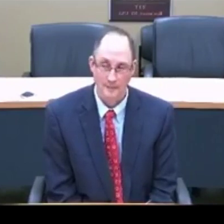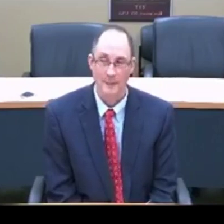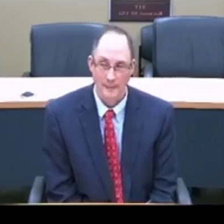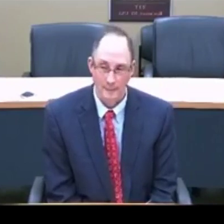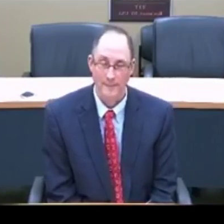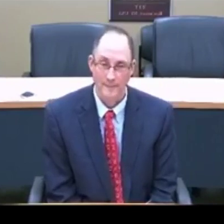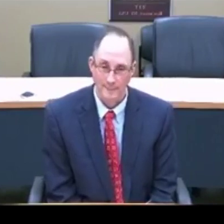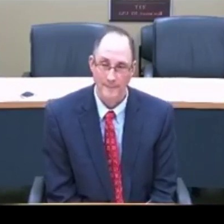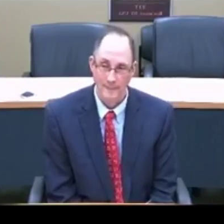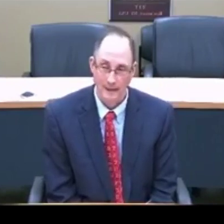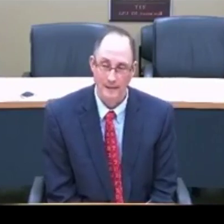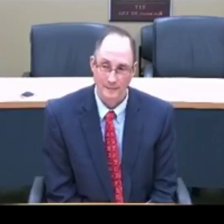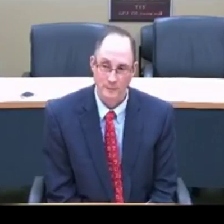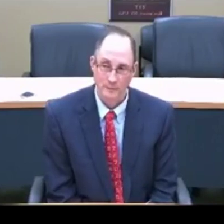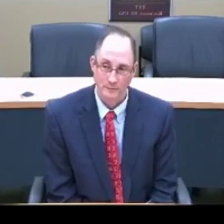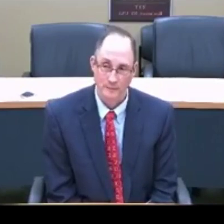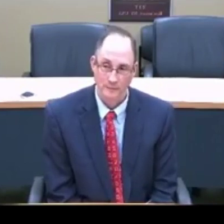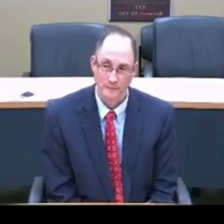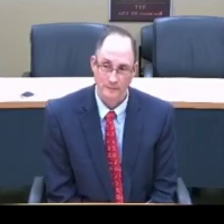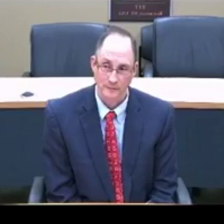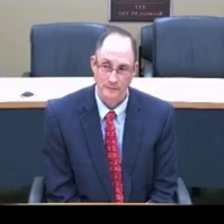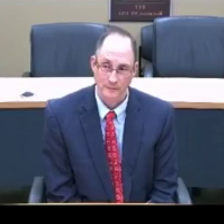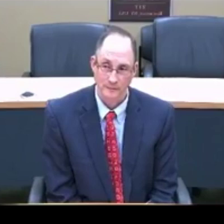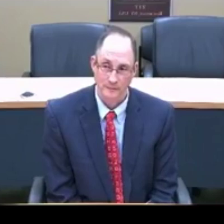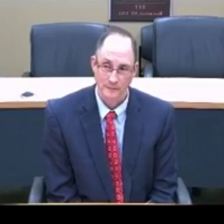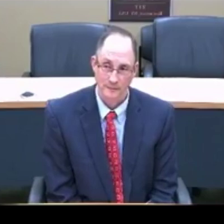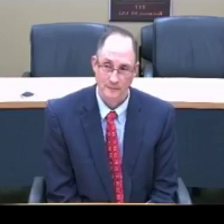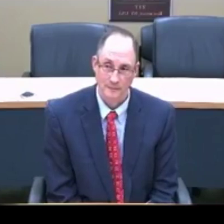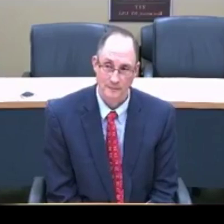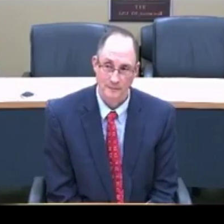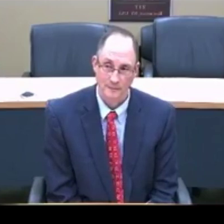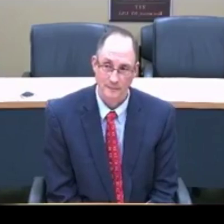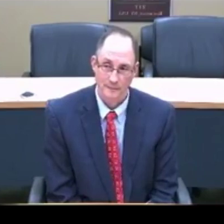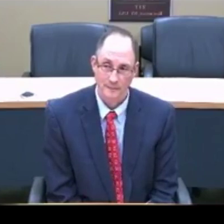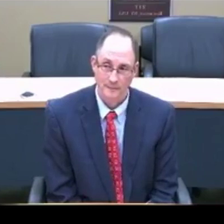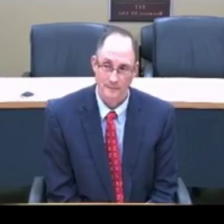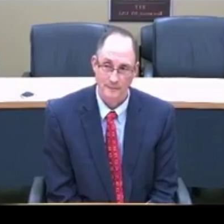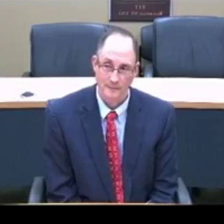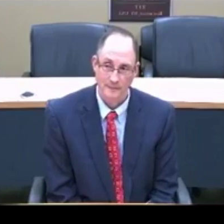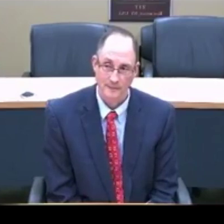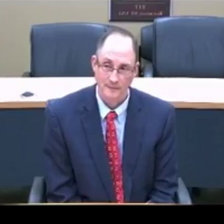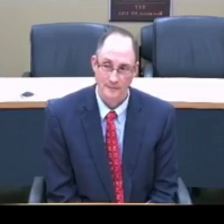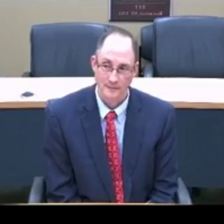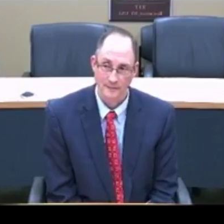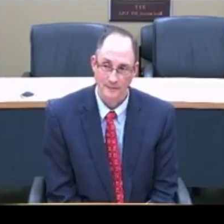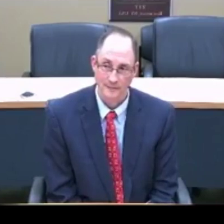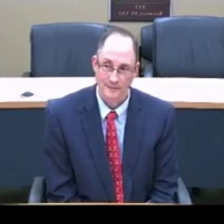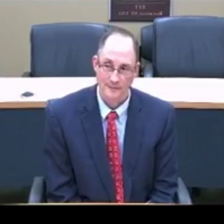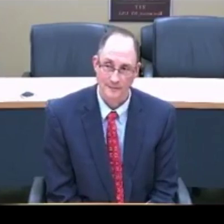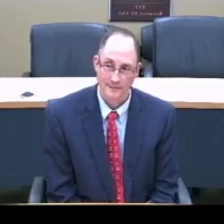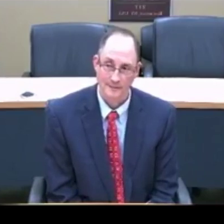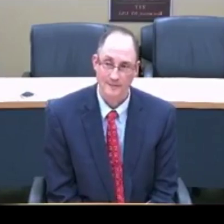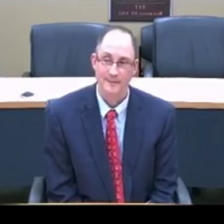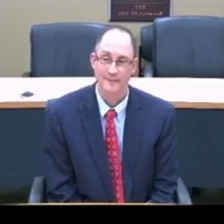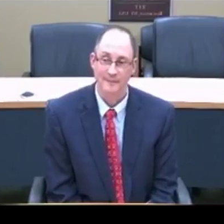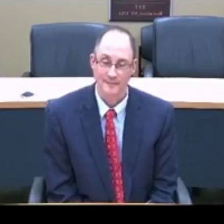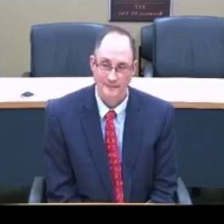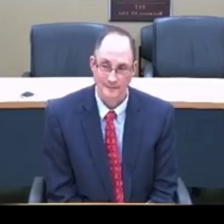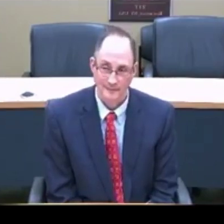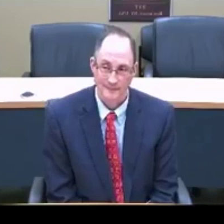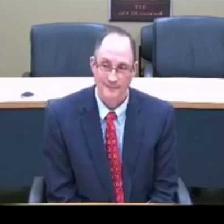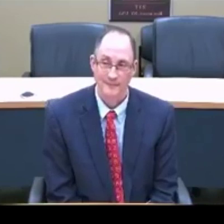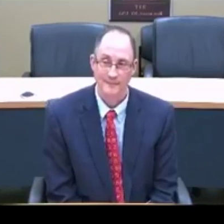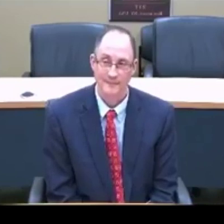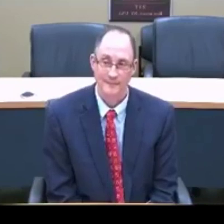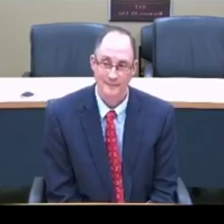because in the first place, you made me feel that maybe I could actually learn sign language. And so one thing I want you to do during this conversation